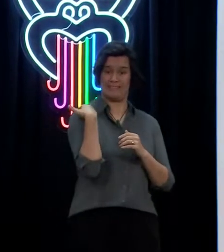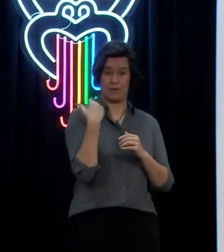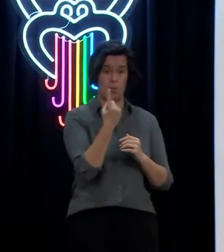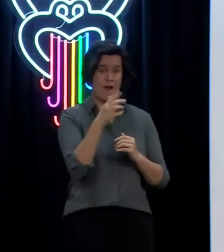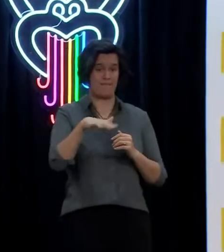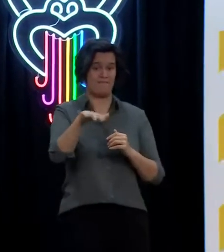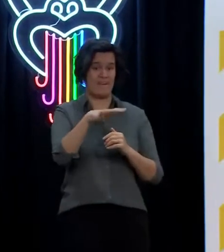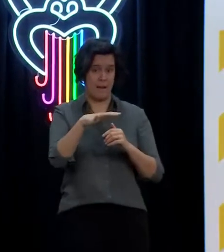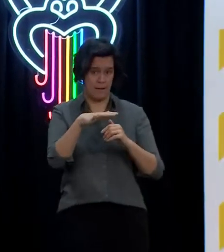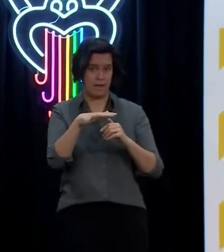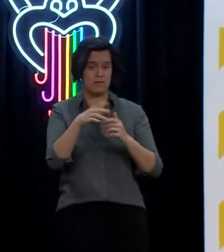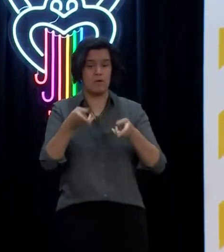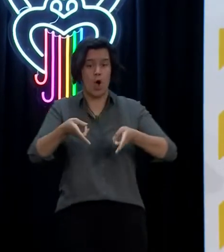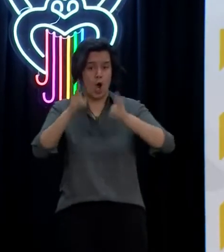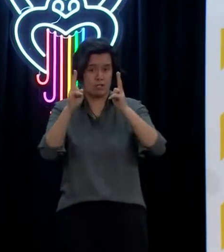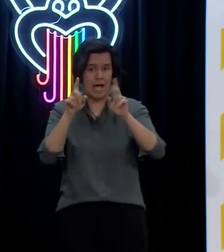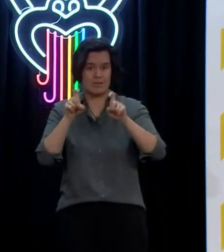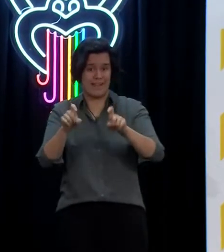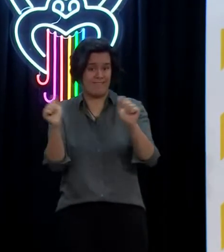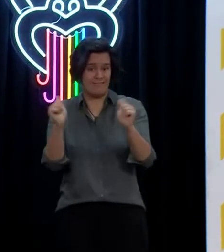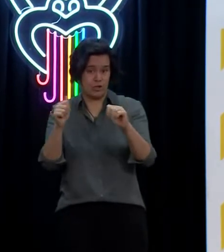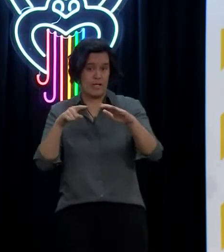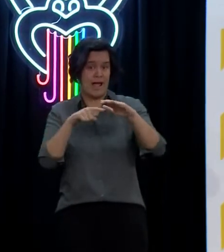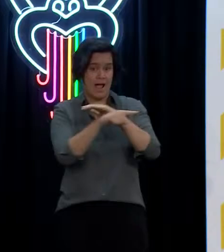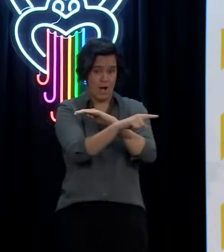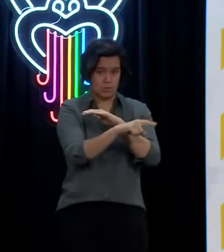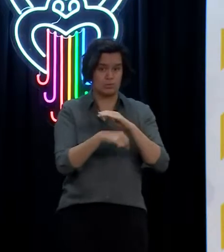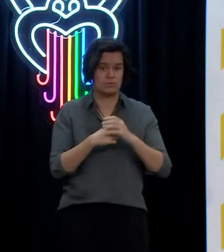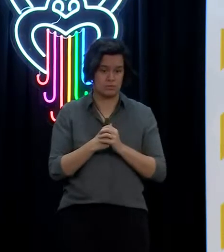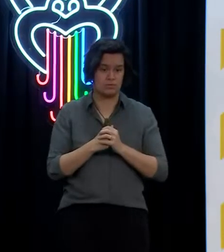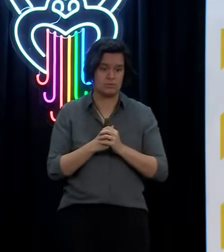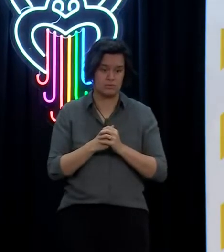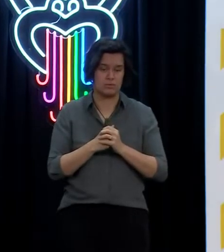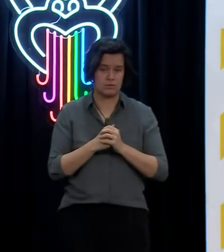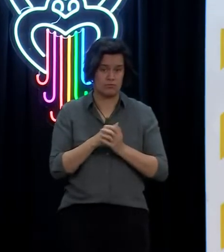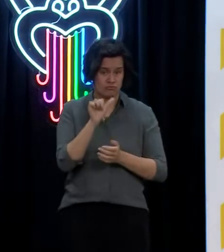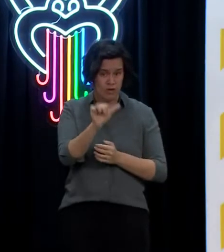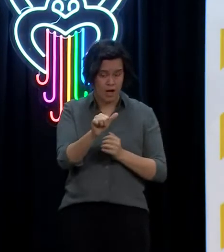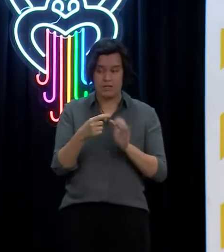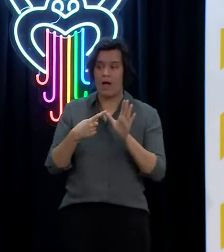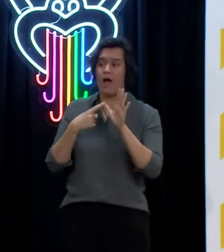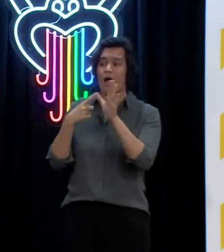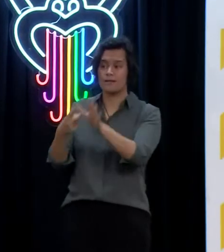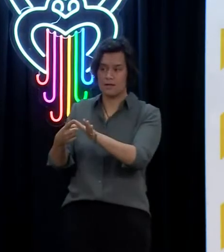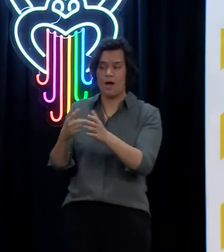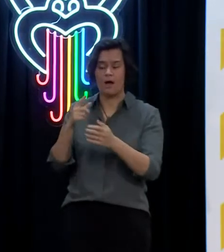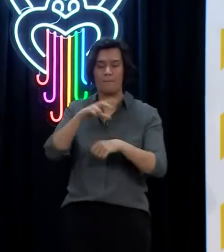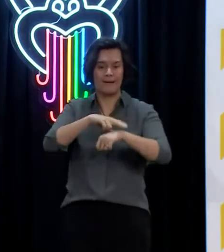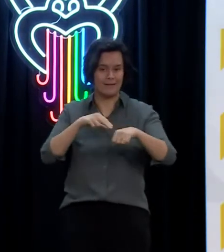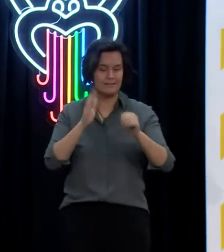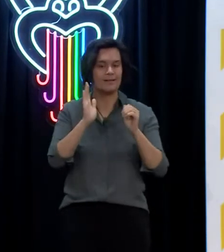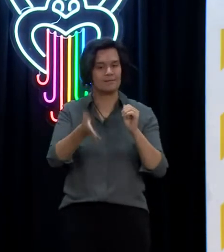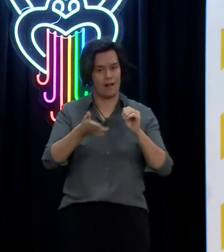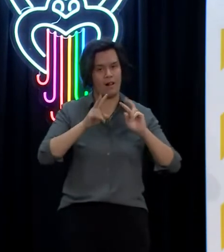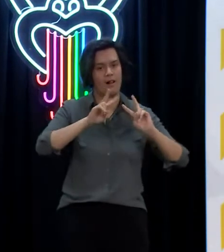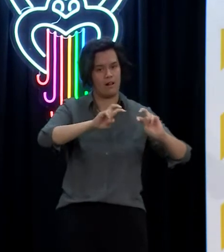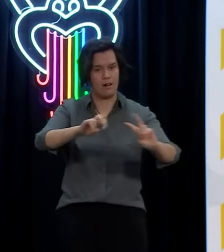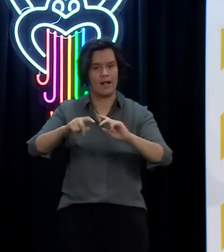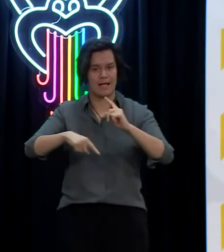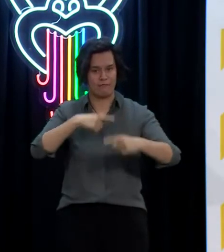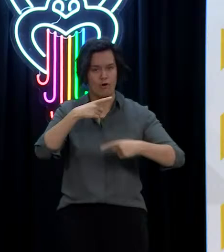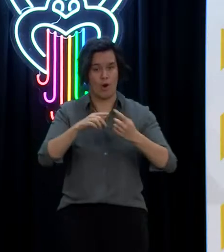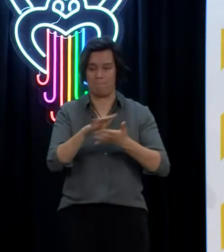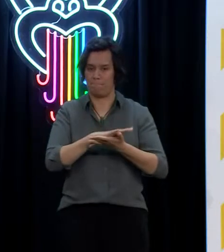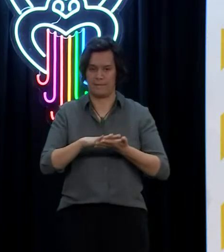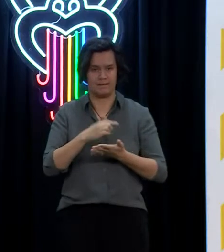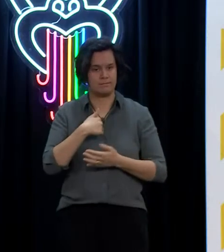I don't, and as I said earlier on, the police are still doing their investigations, and as you would expect in those situations, we don't